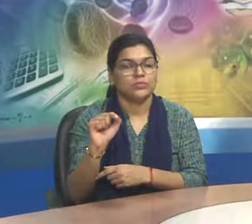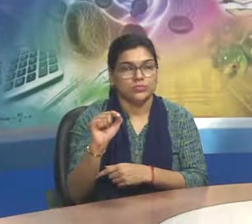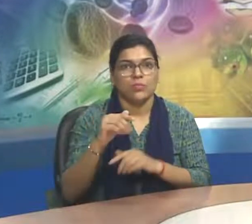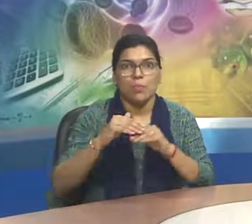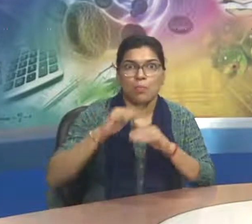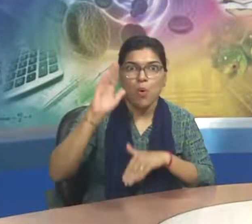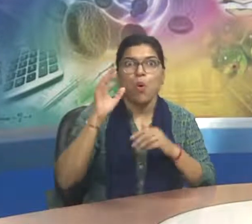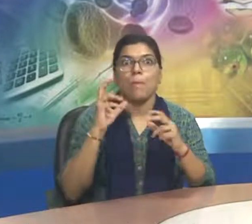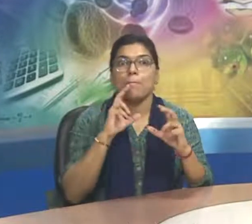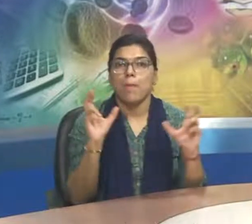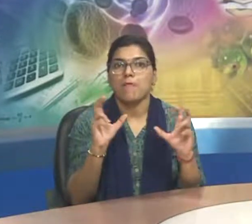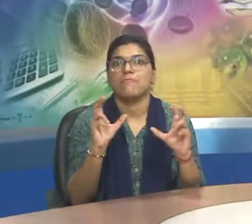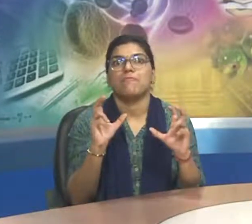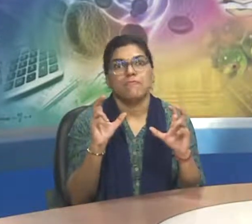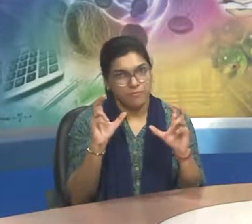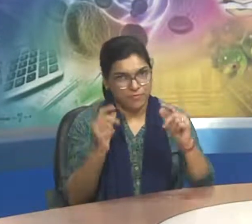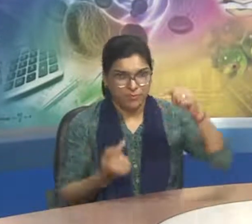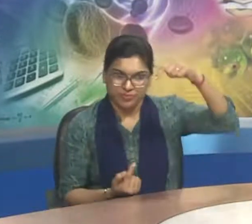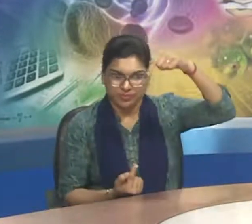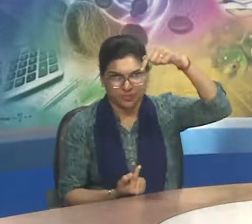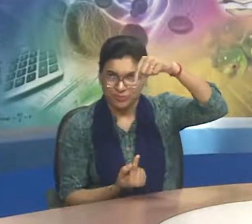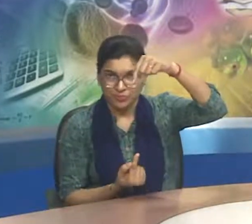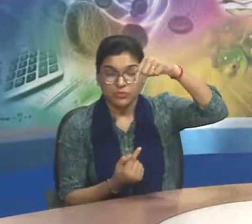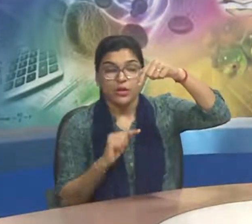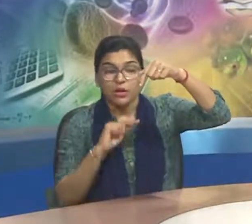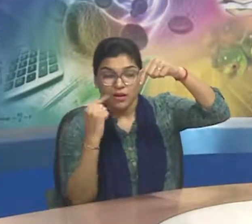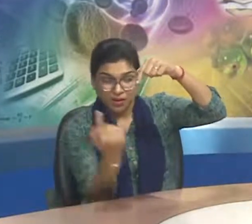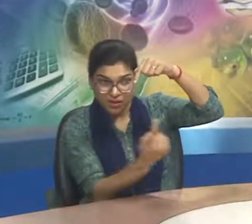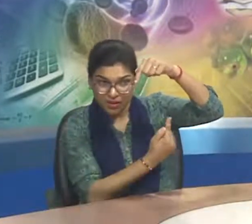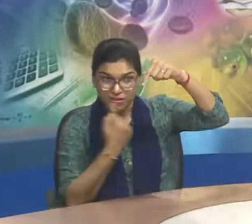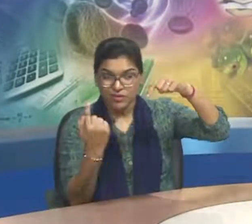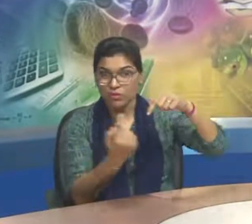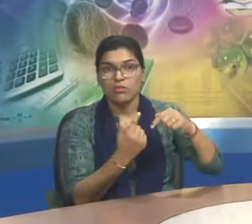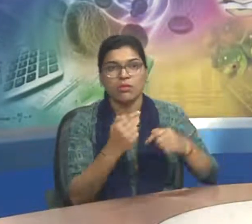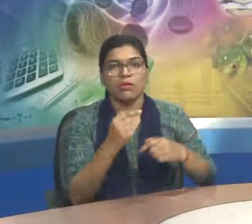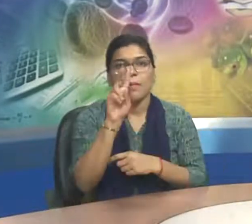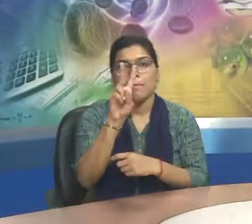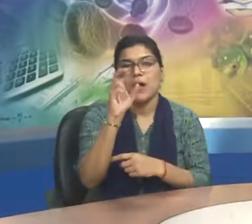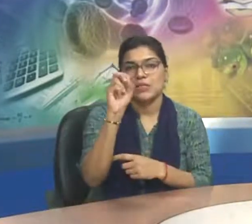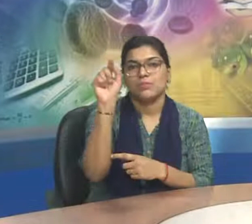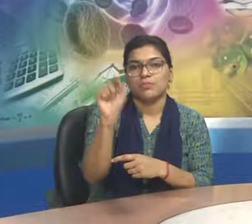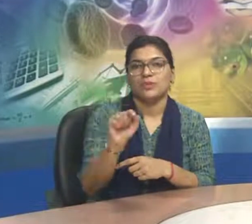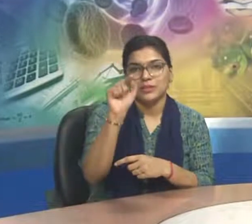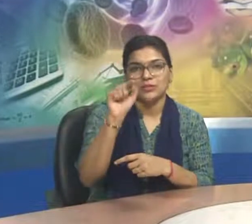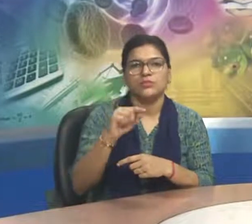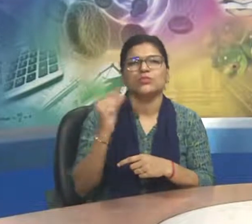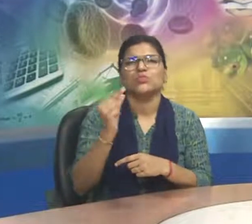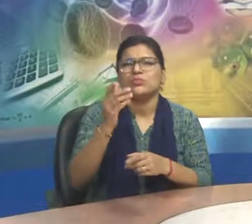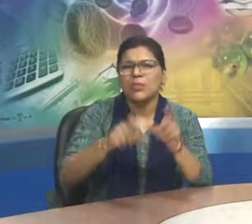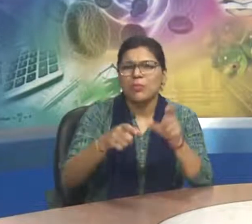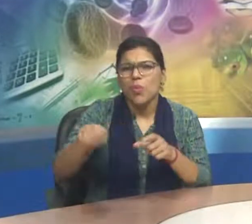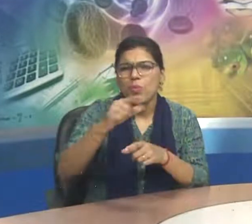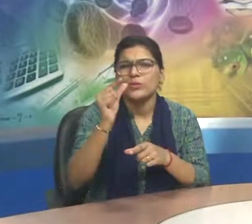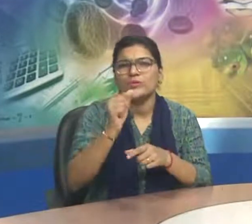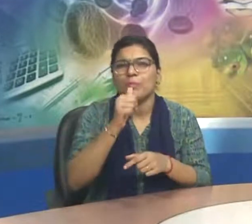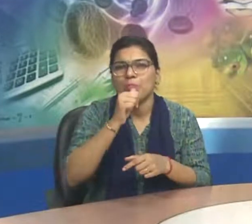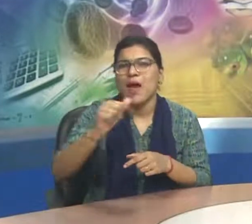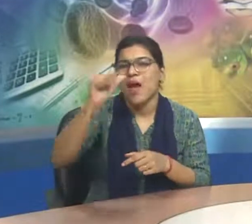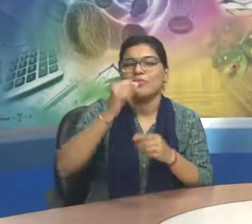and the South Pole of the Earth. You must have seen the globe, image of the globe. So on the two poles,